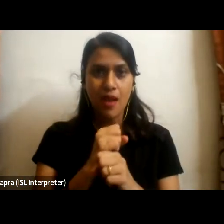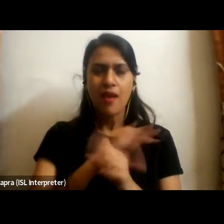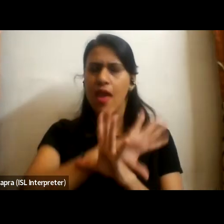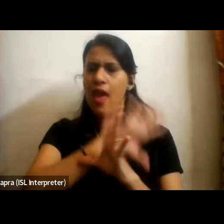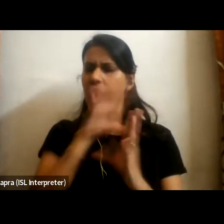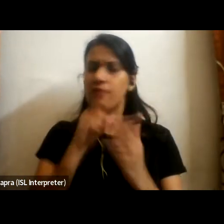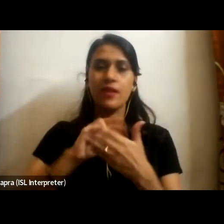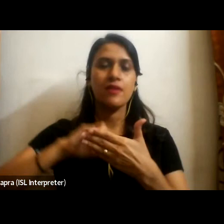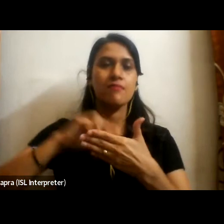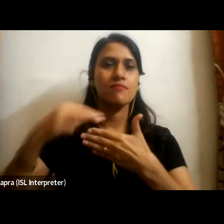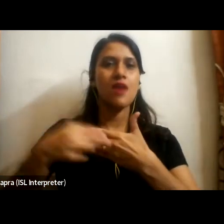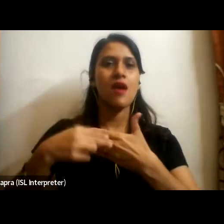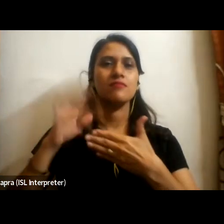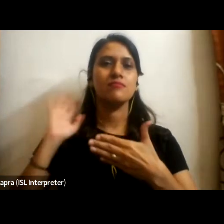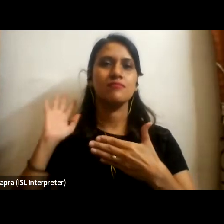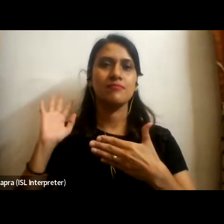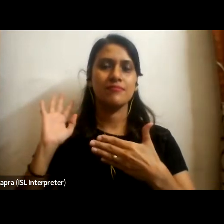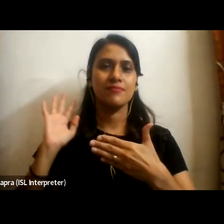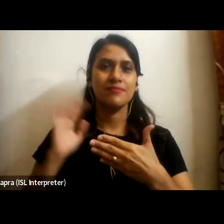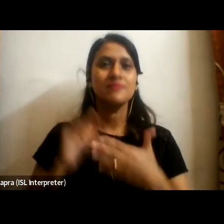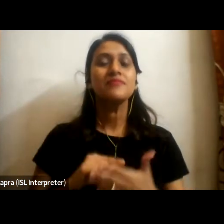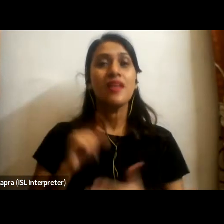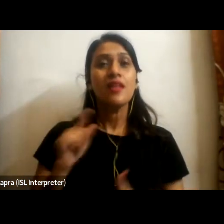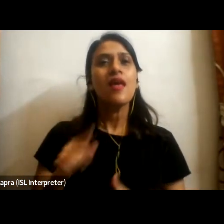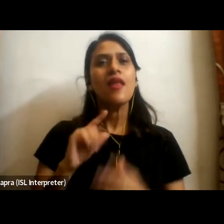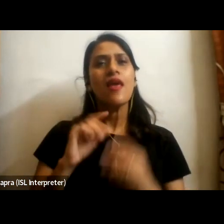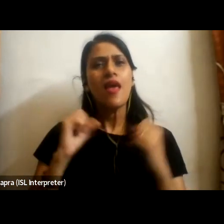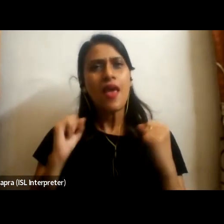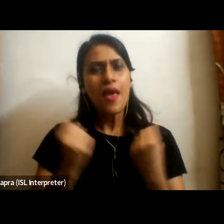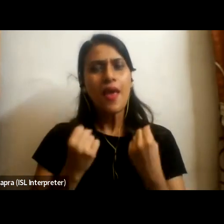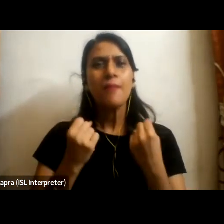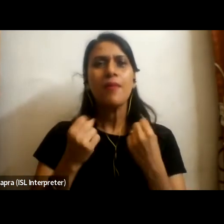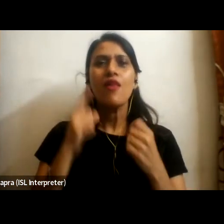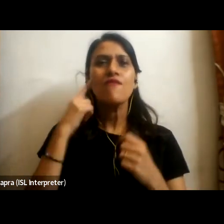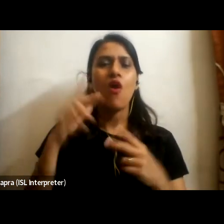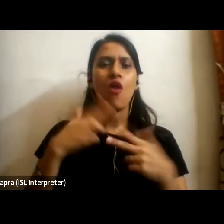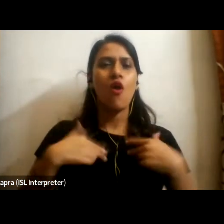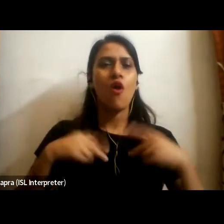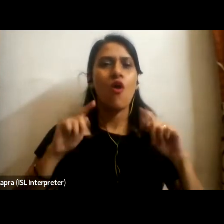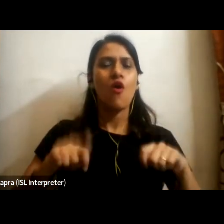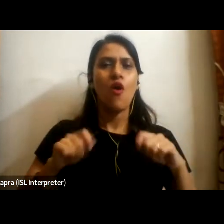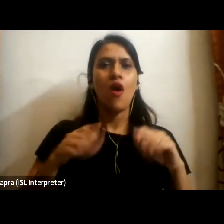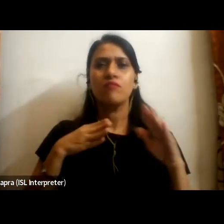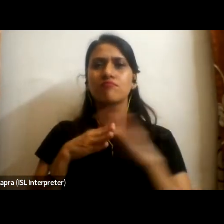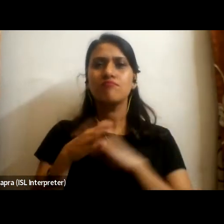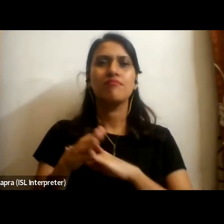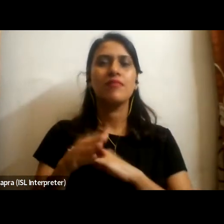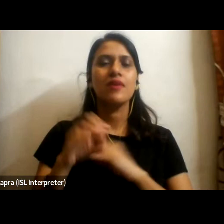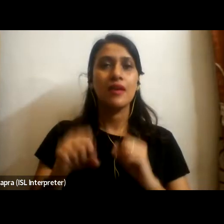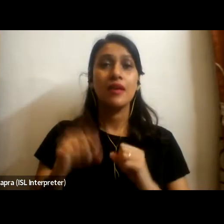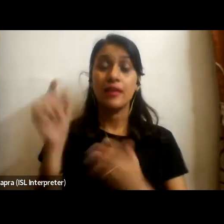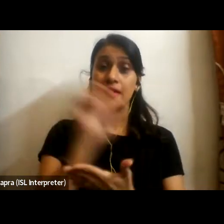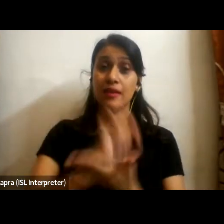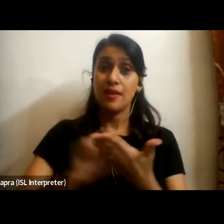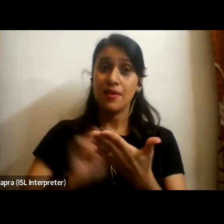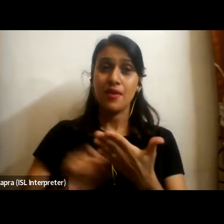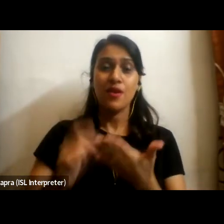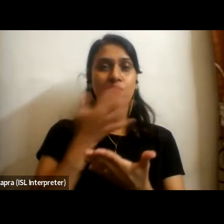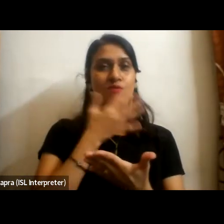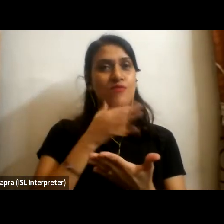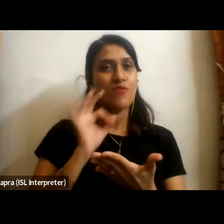transparent and thereby to enable greater scrutiny of the court. And this the authors do beautifully